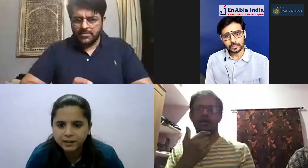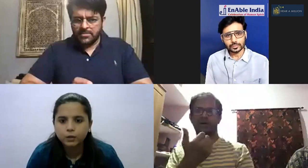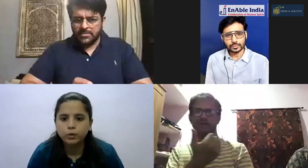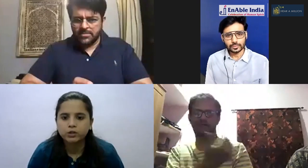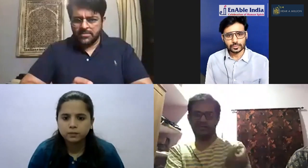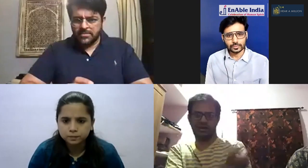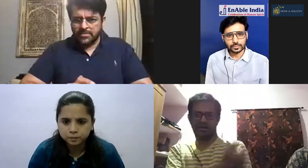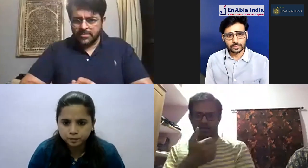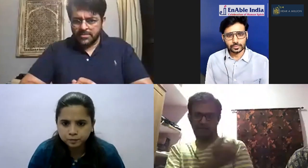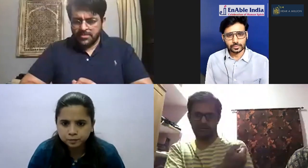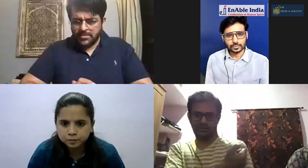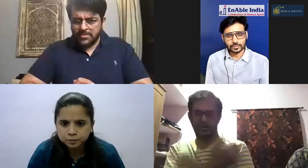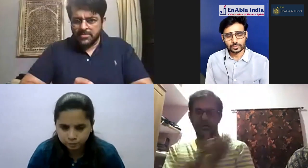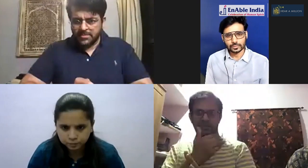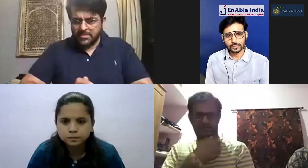And the second question.